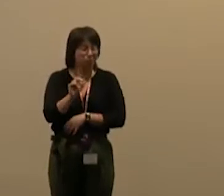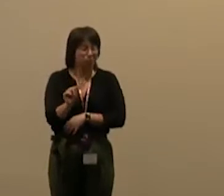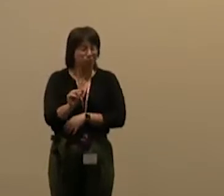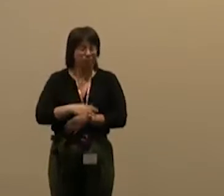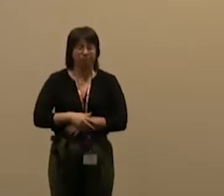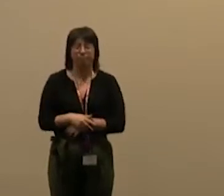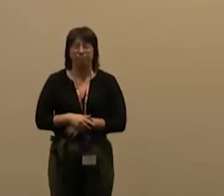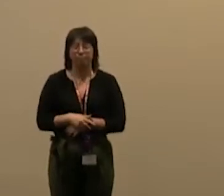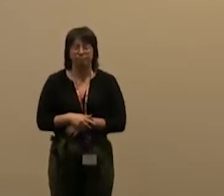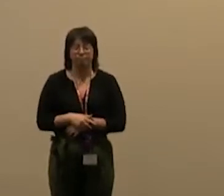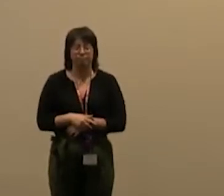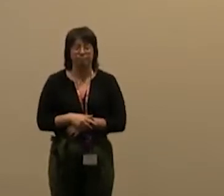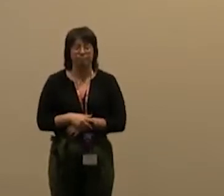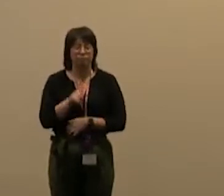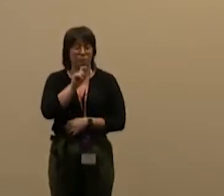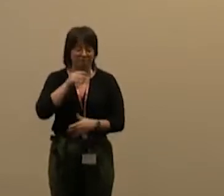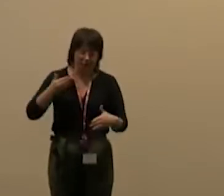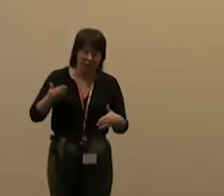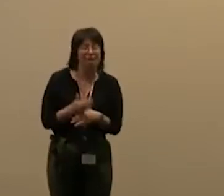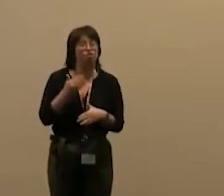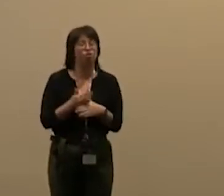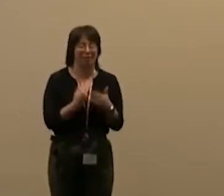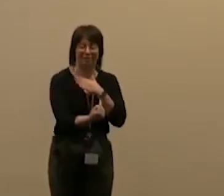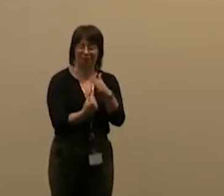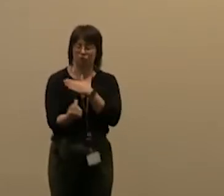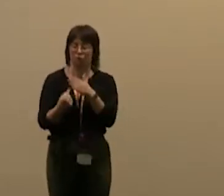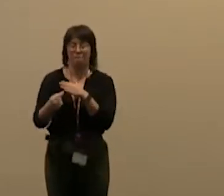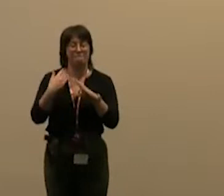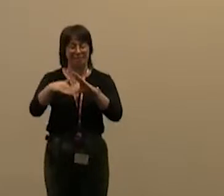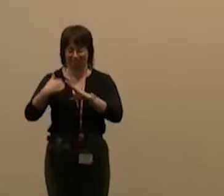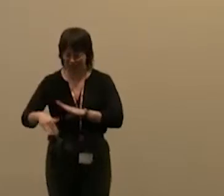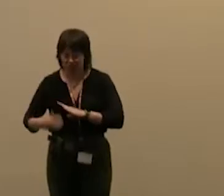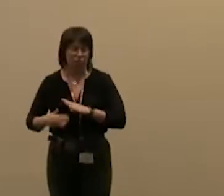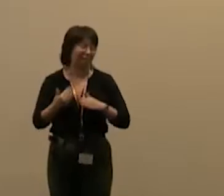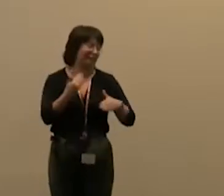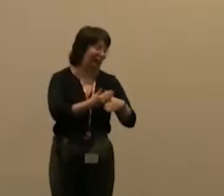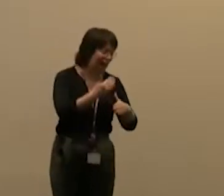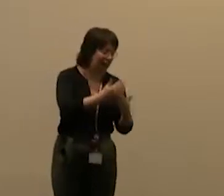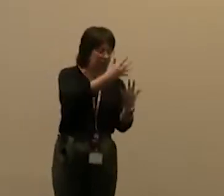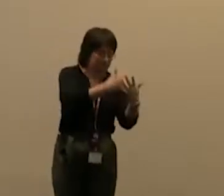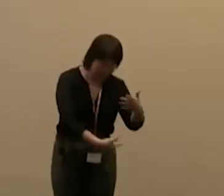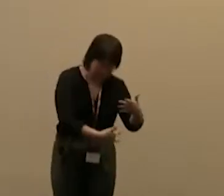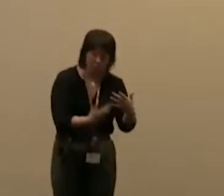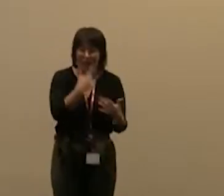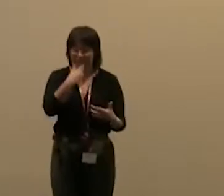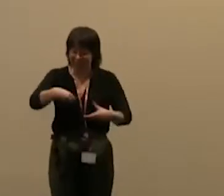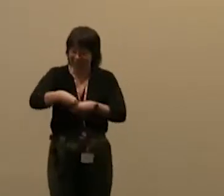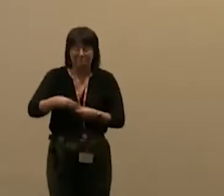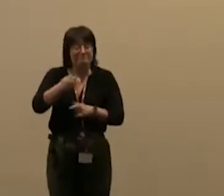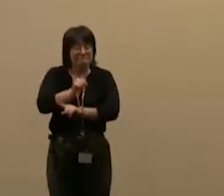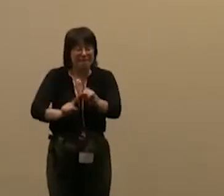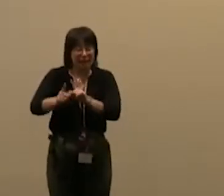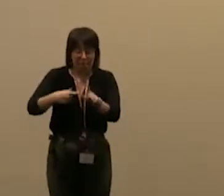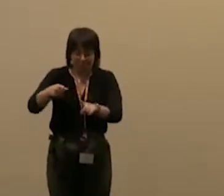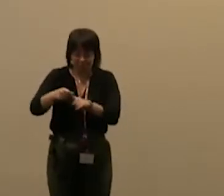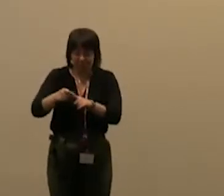Messaging extensions, to be able to actually take actions on individual messages. We have task modules. We can even have in-meeting applications,